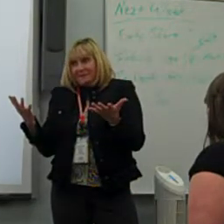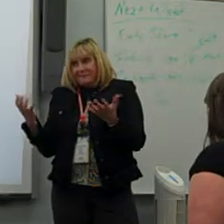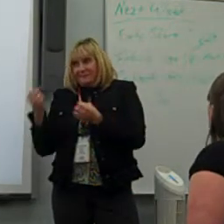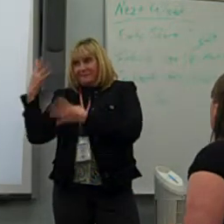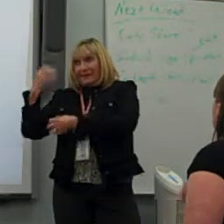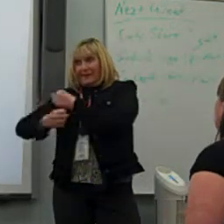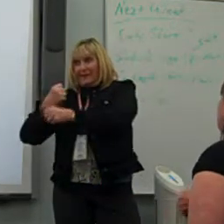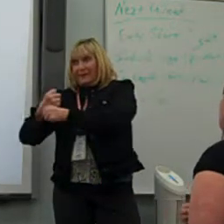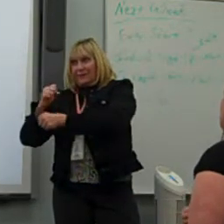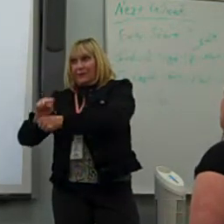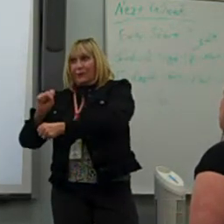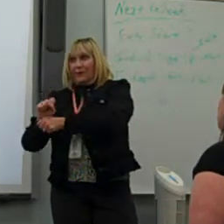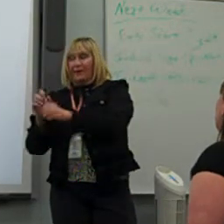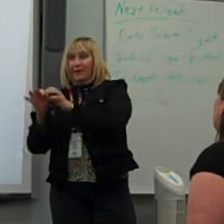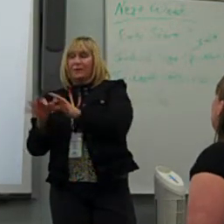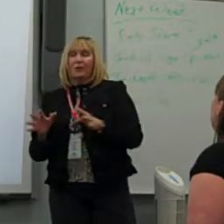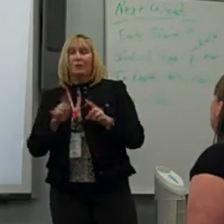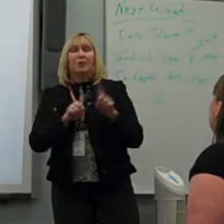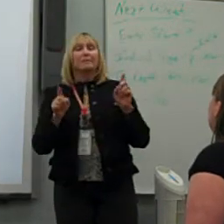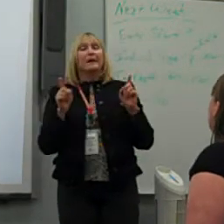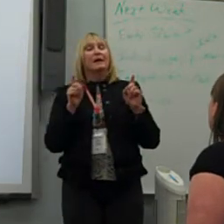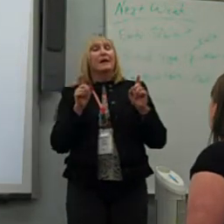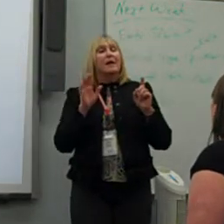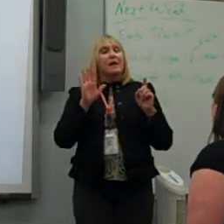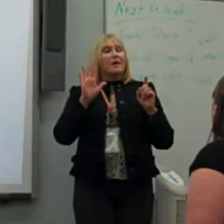And I think sometimes it's related to having a new interpreter,